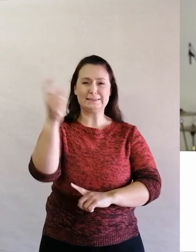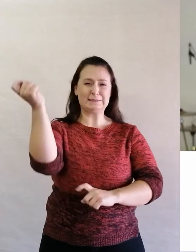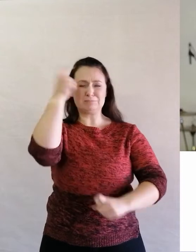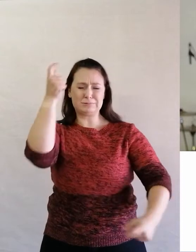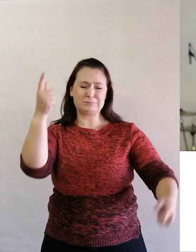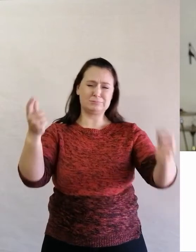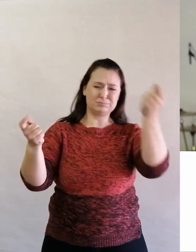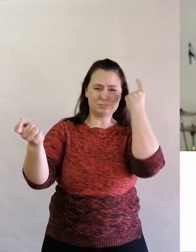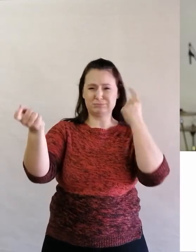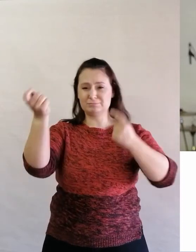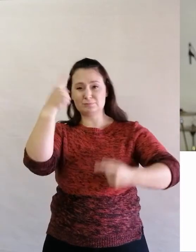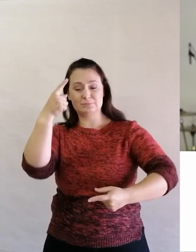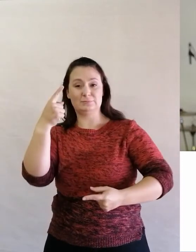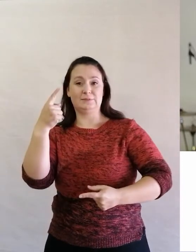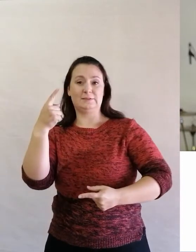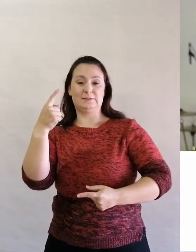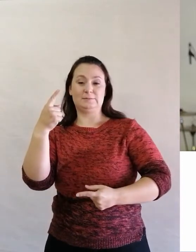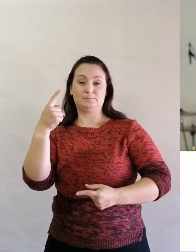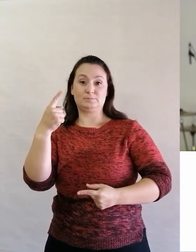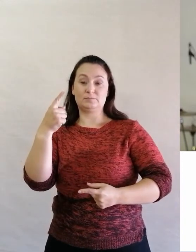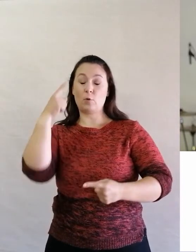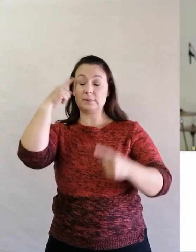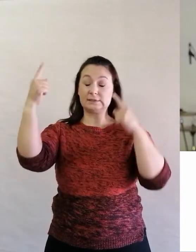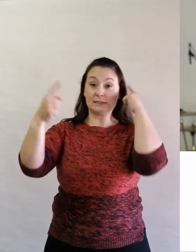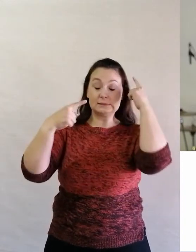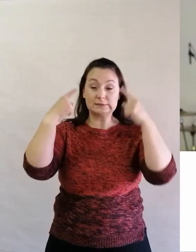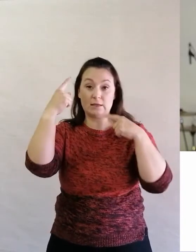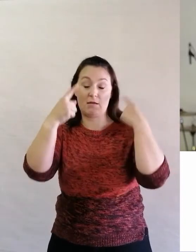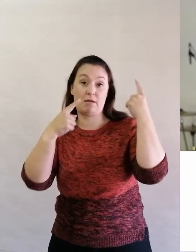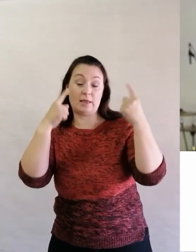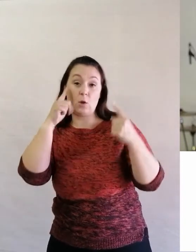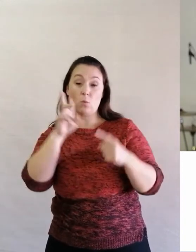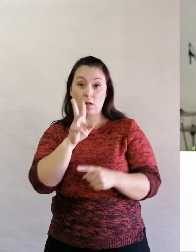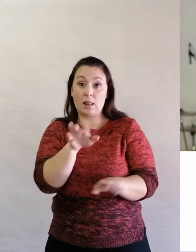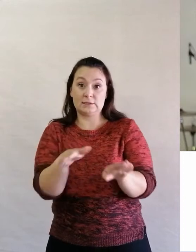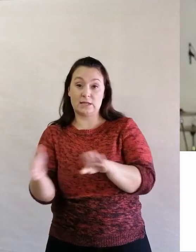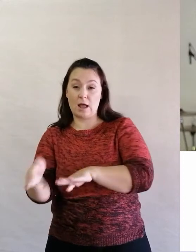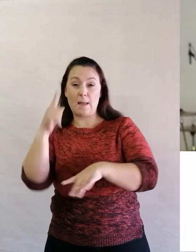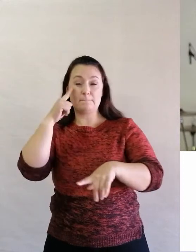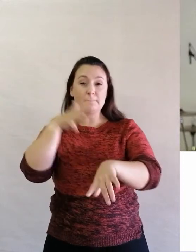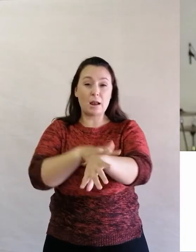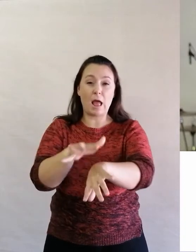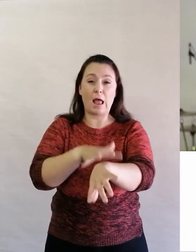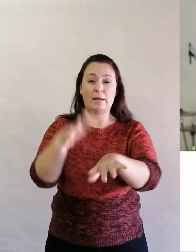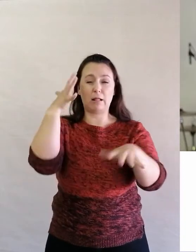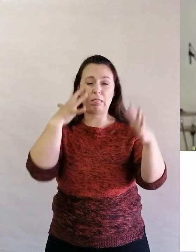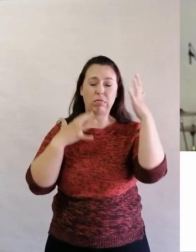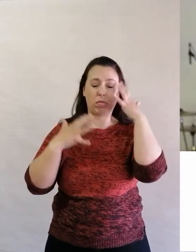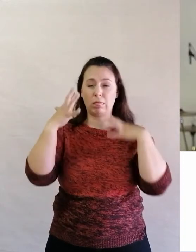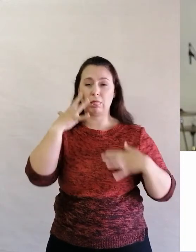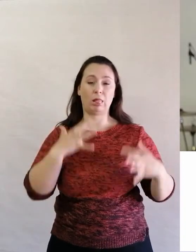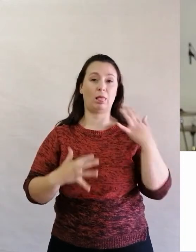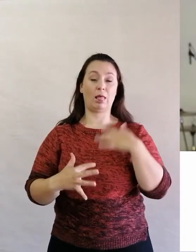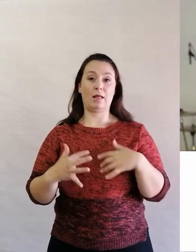in particular, probably, you know, dizzy from that. He's going to die from that. He's bleeding. He's hurting. But